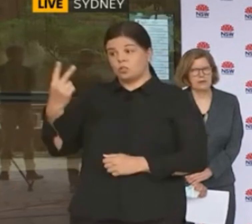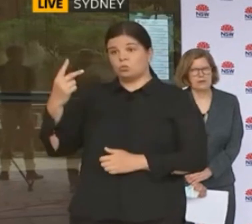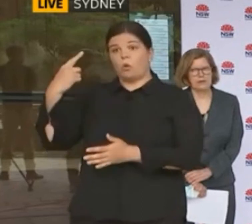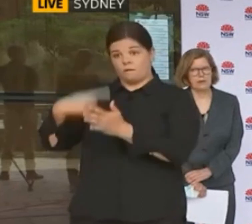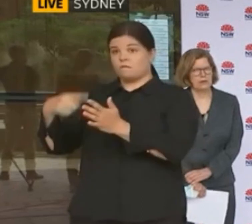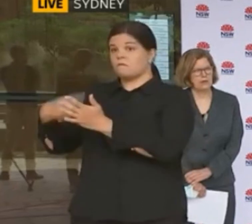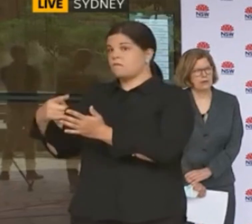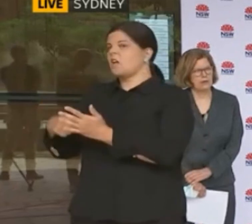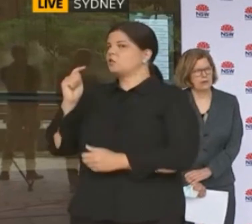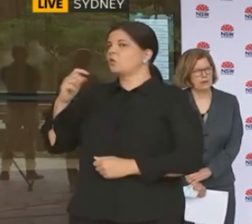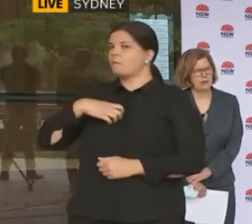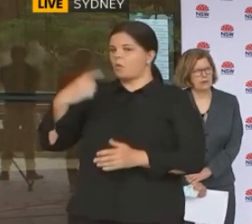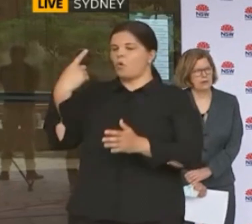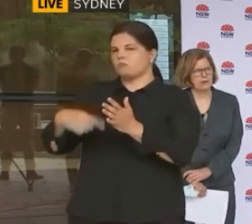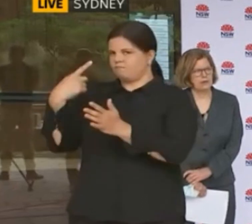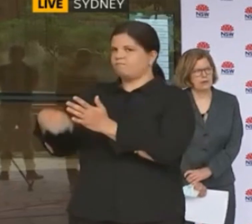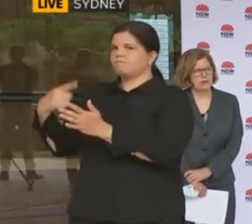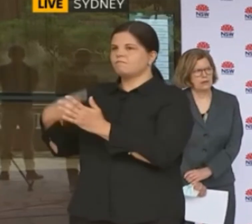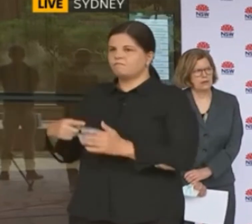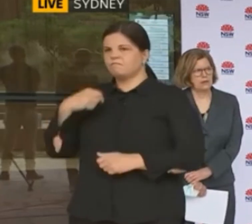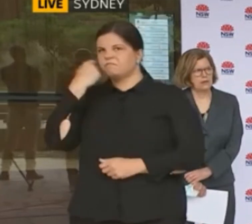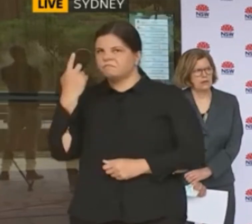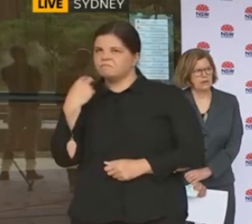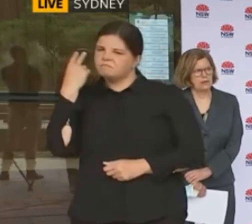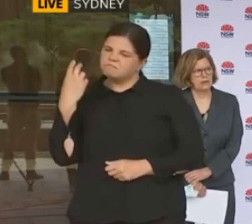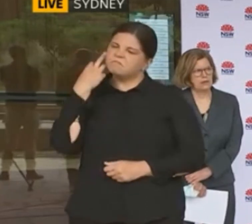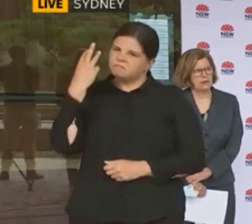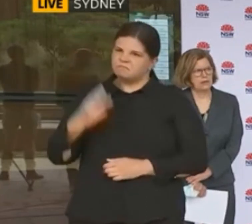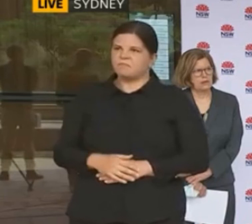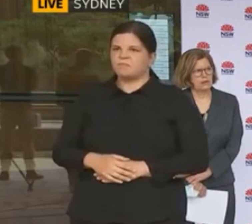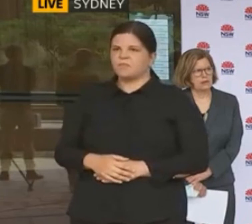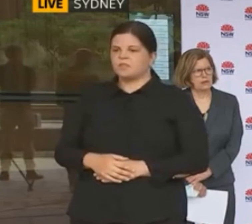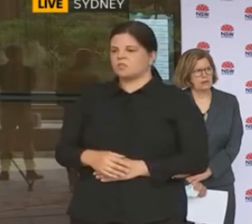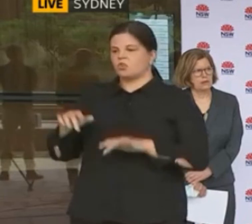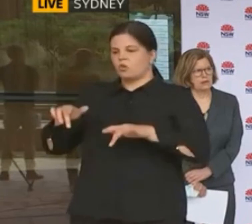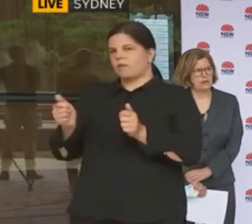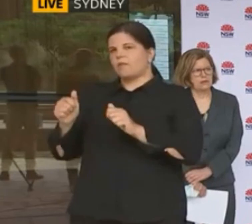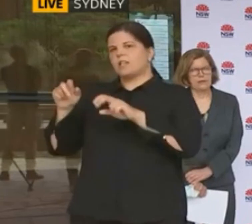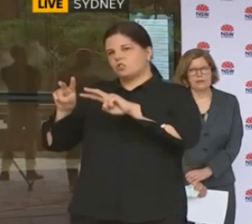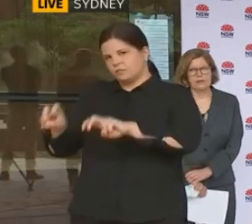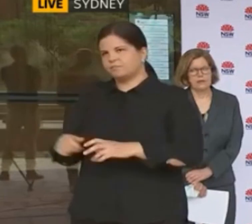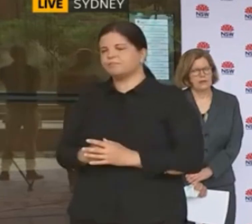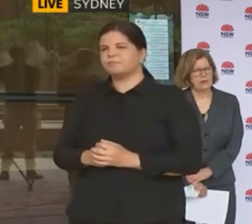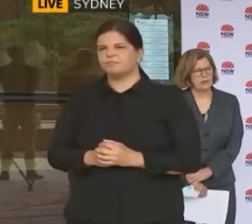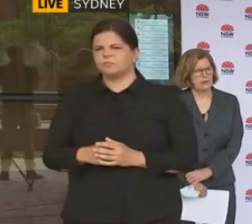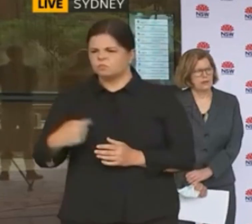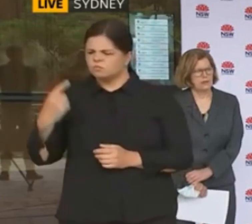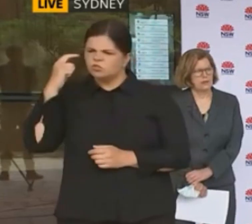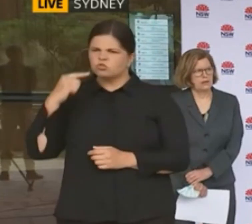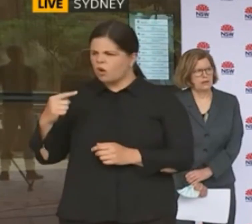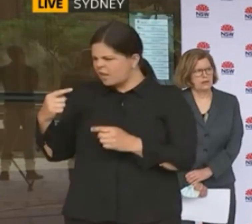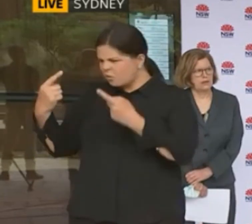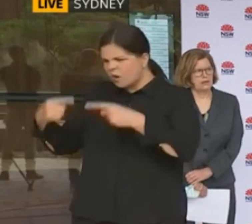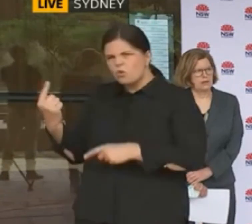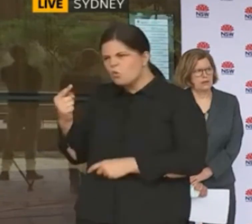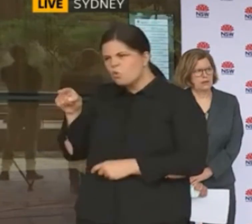be more that will be issued over coming days, but that matter is currently under investigation, and that's all part of it. And we're trying to work out